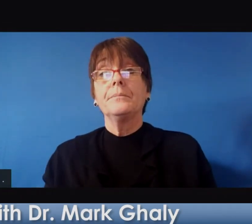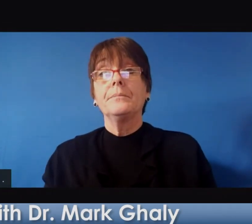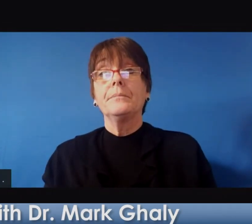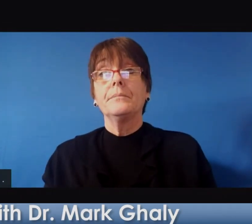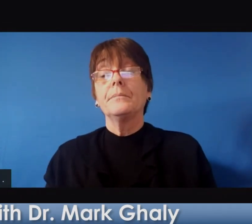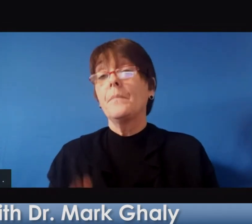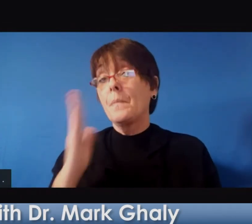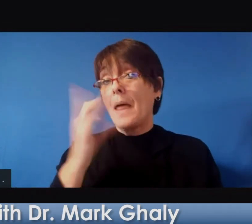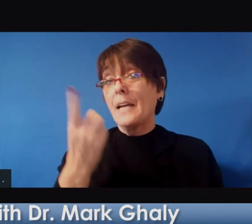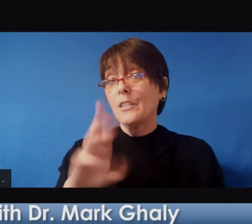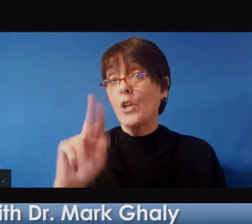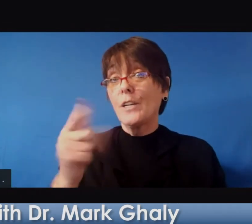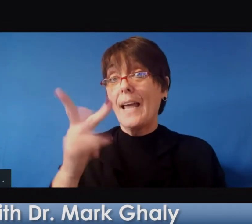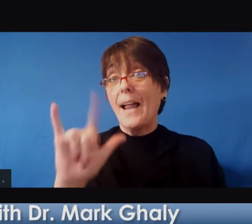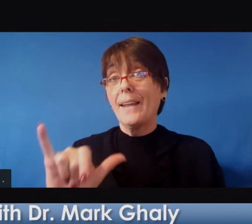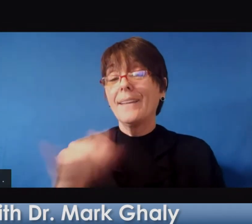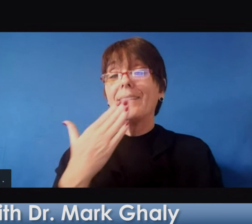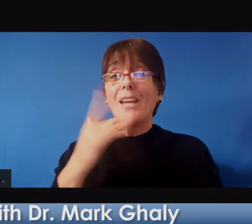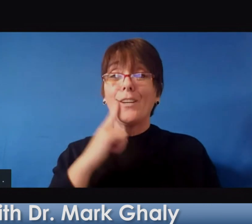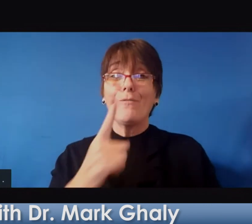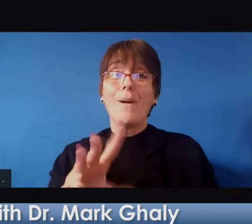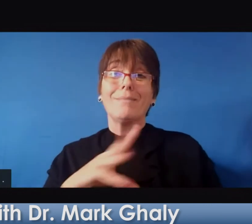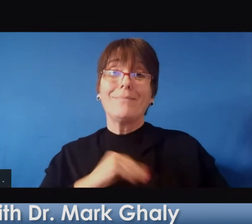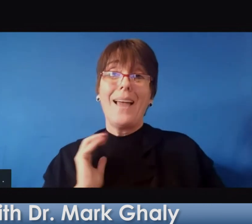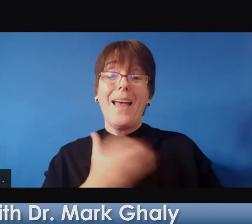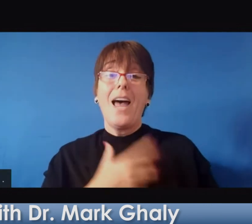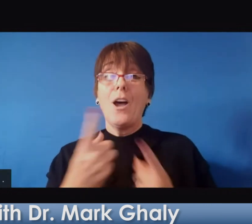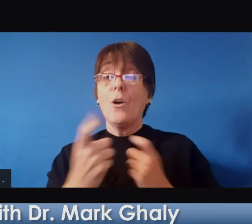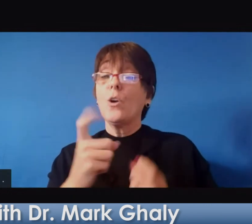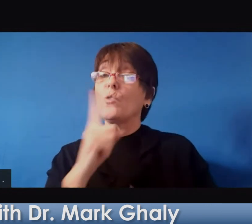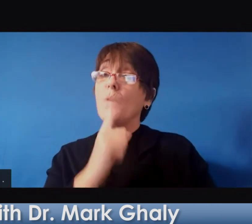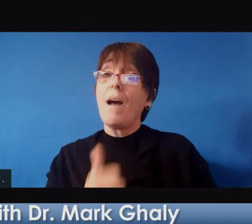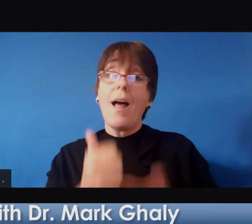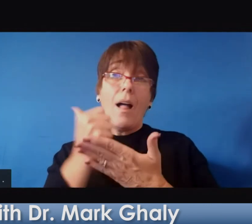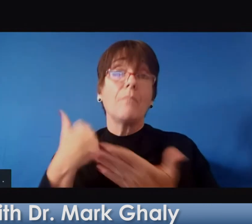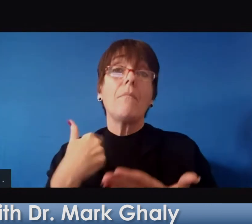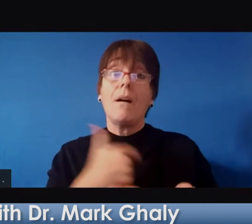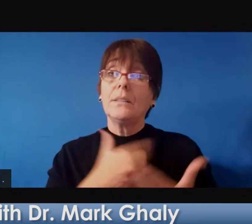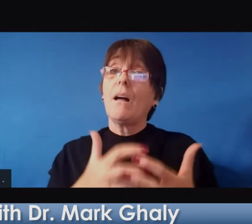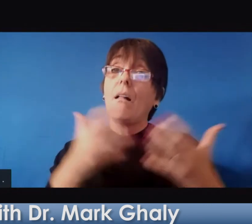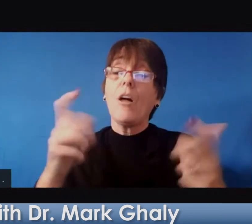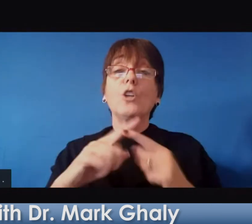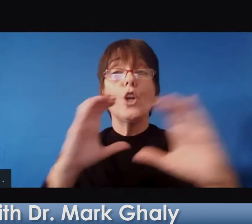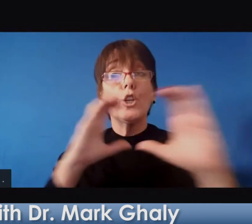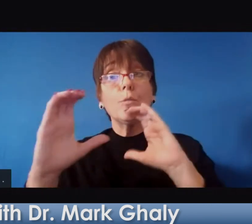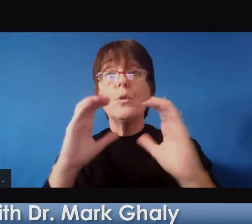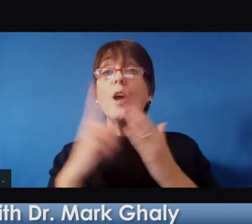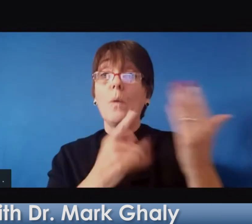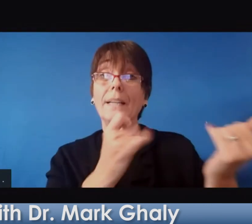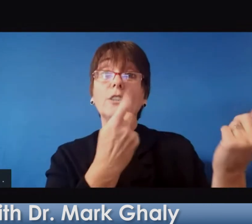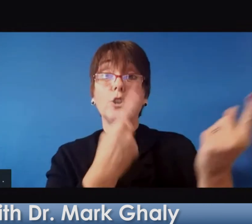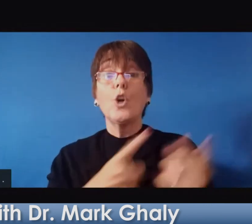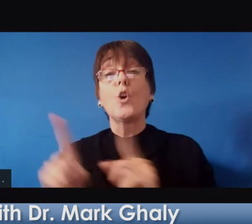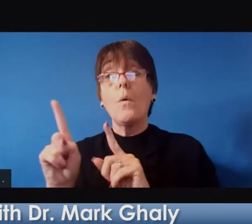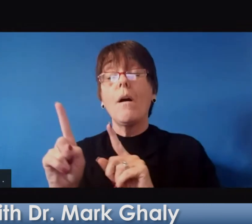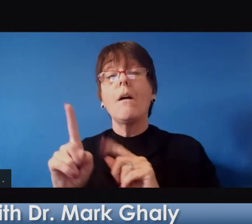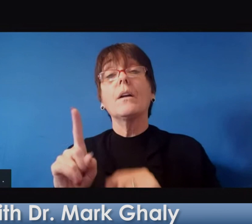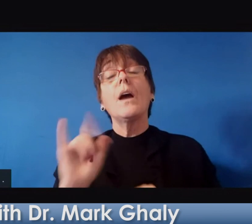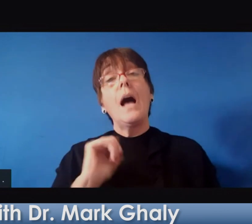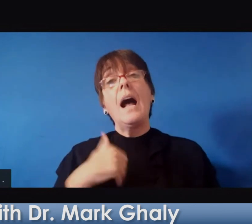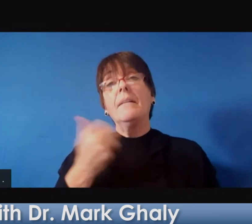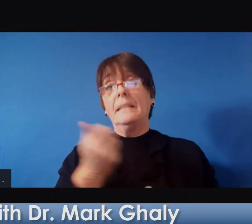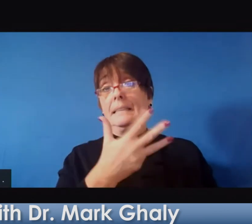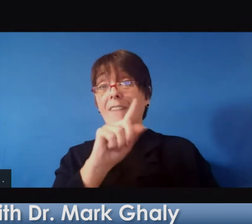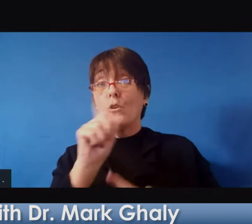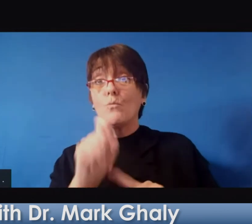Hey, Dr. Ghaly, thanks again for taking our questions. They're super helpful in helping us communicate what's going on. Great, my pleasure. Several questions